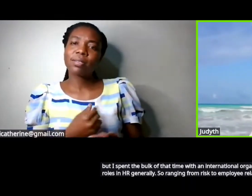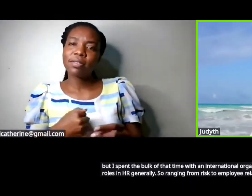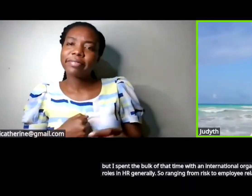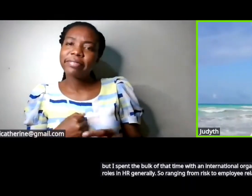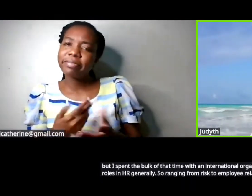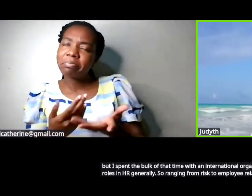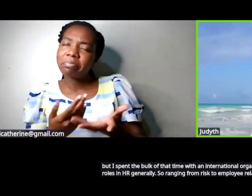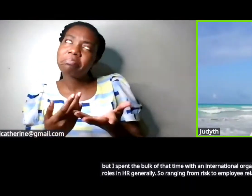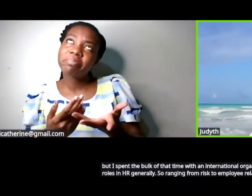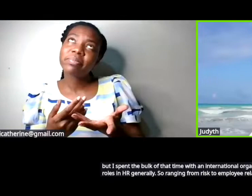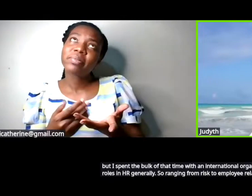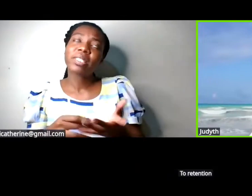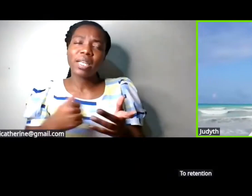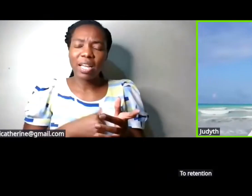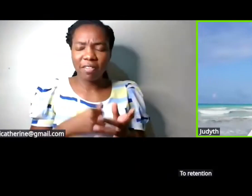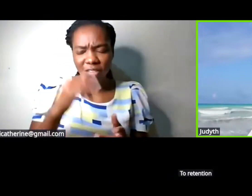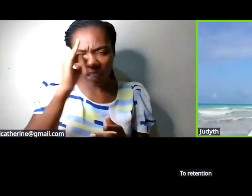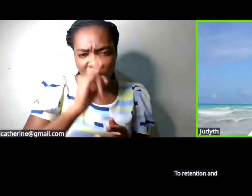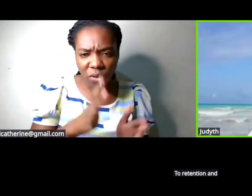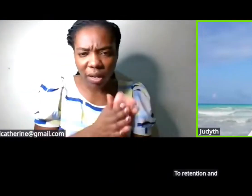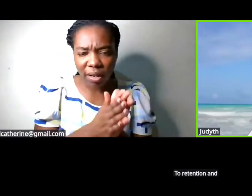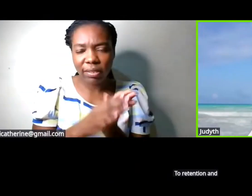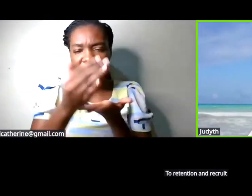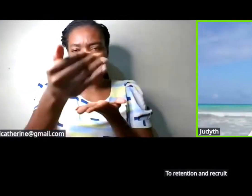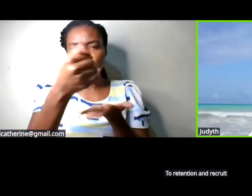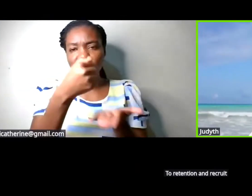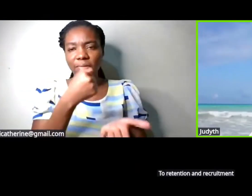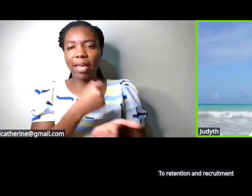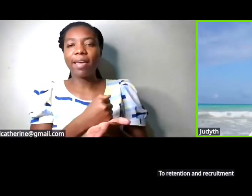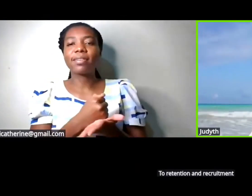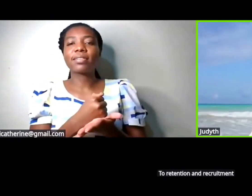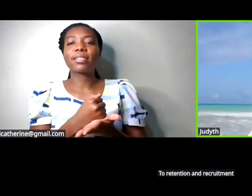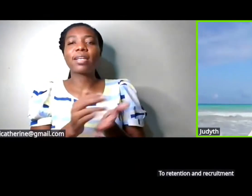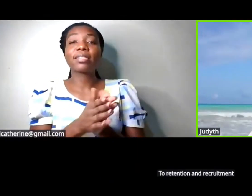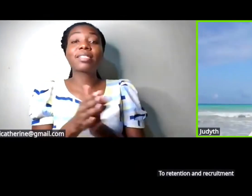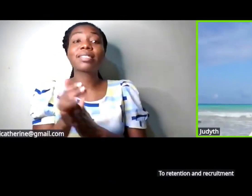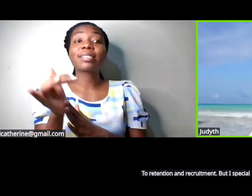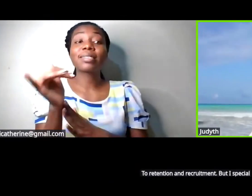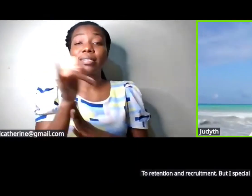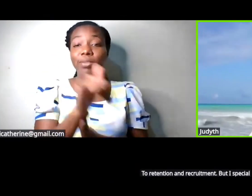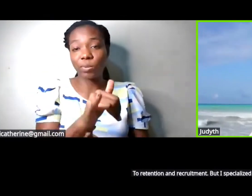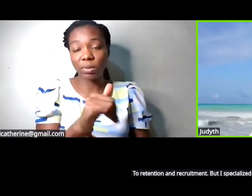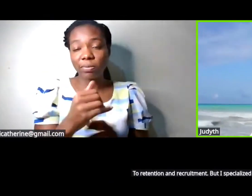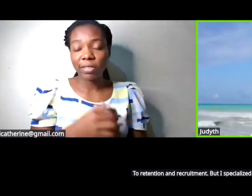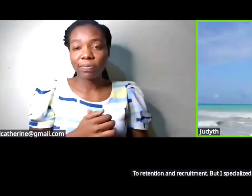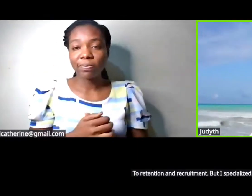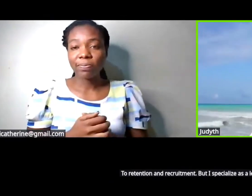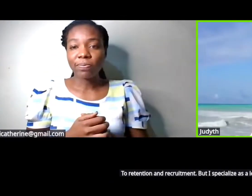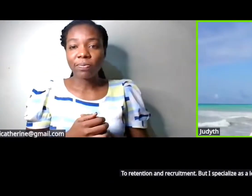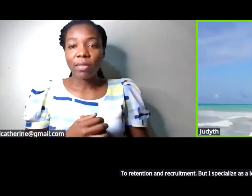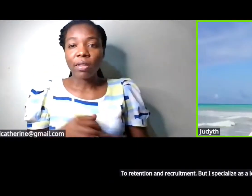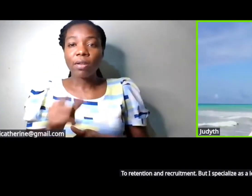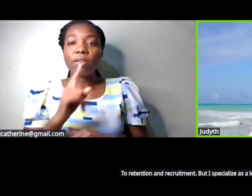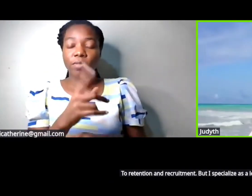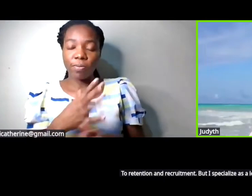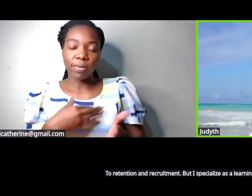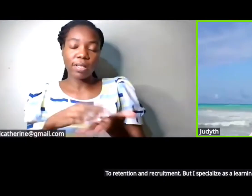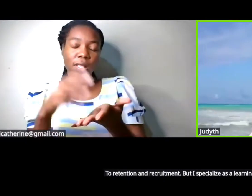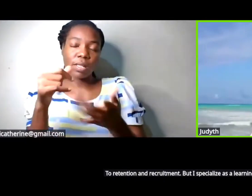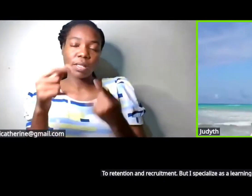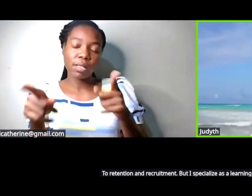to retention and recruitment. But I specialized as a learning practitioner or